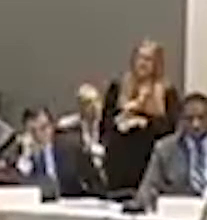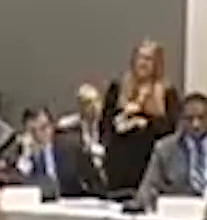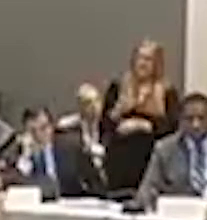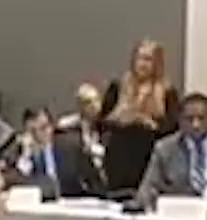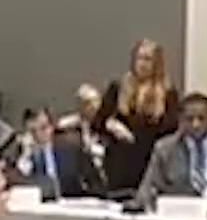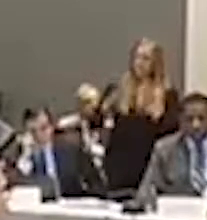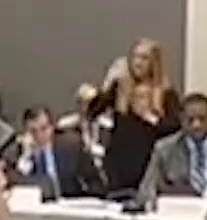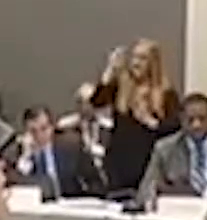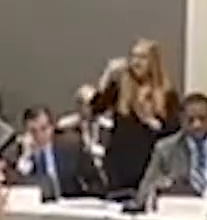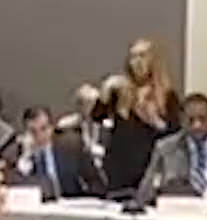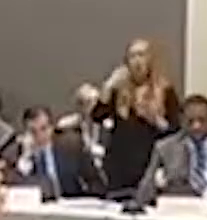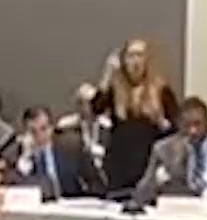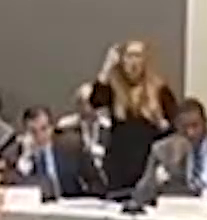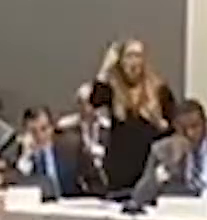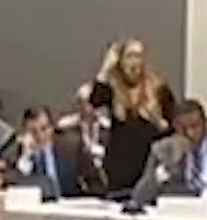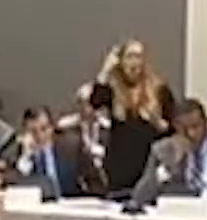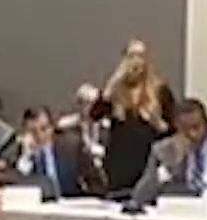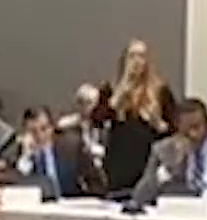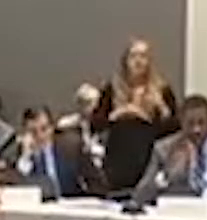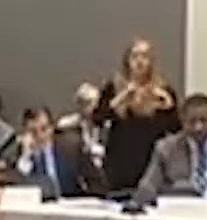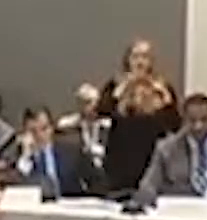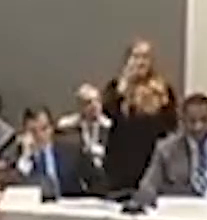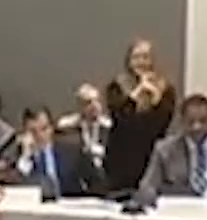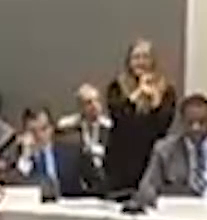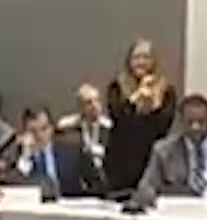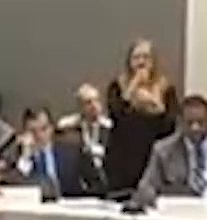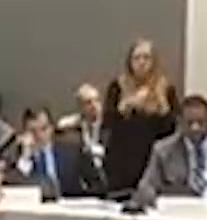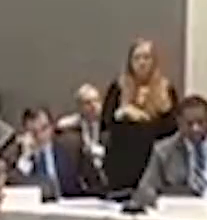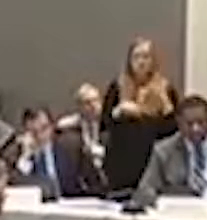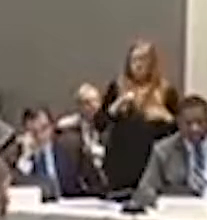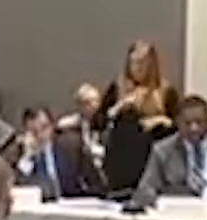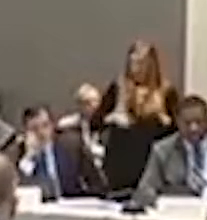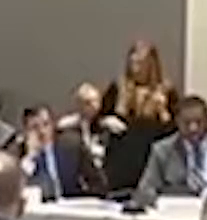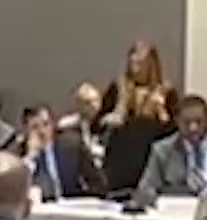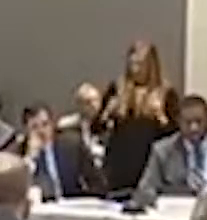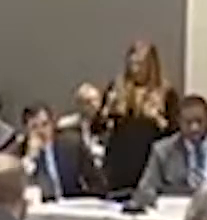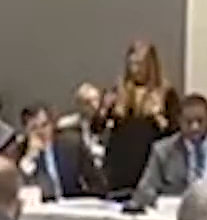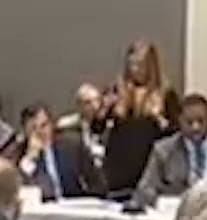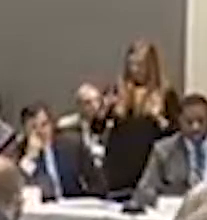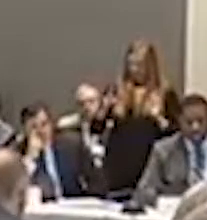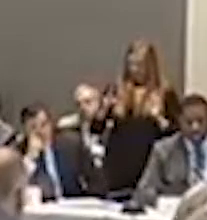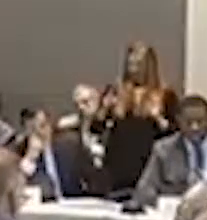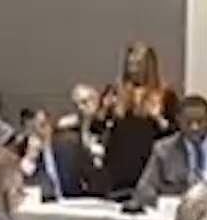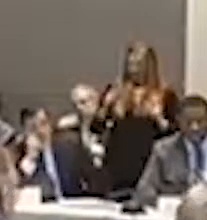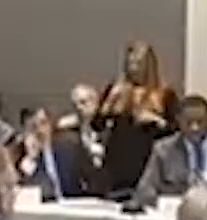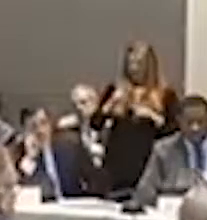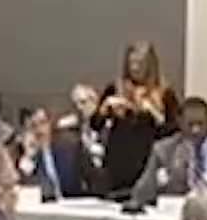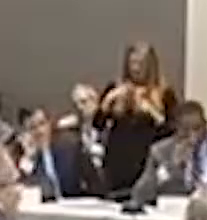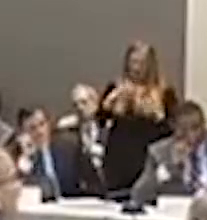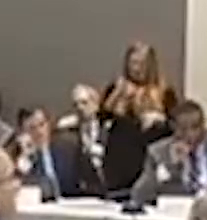seems really logical. It actually doesn't necessarily send good price signals, and it tends to have